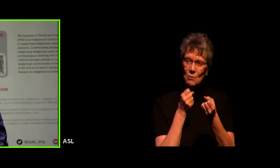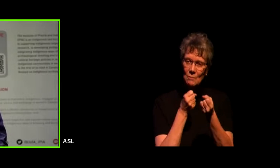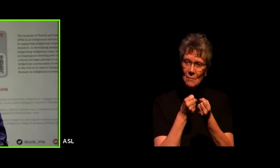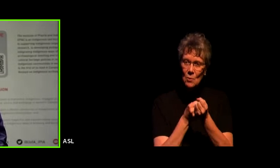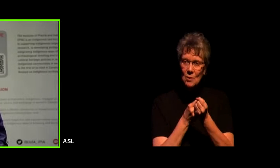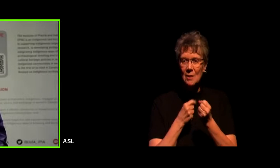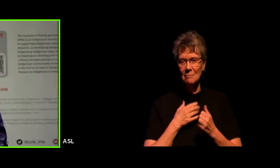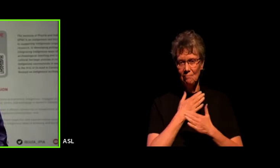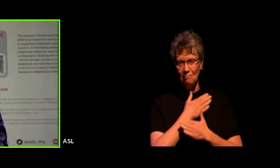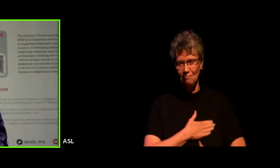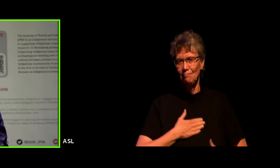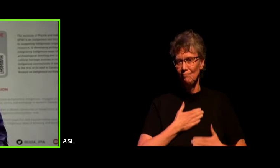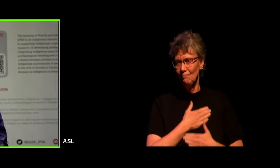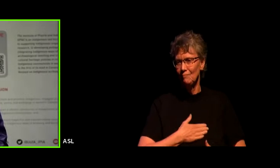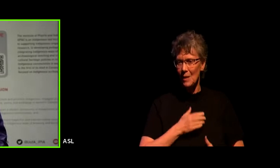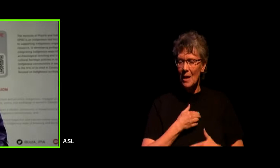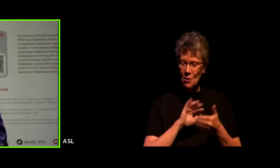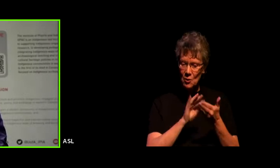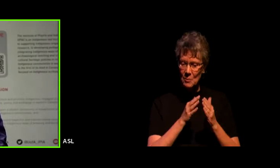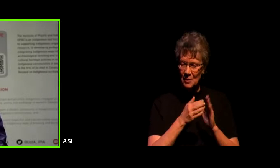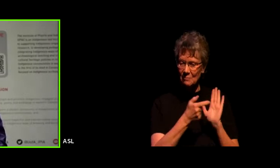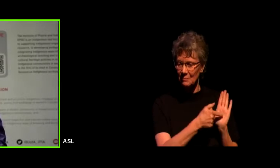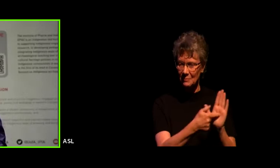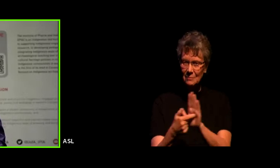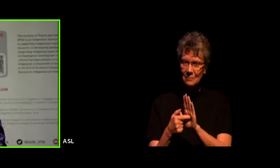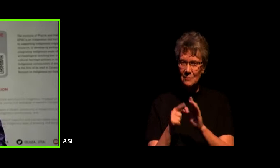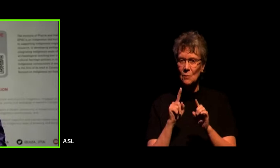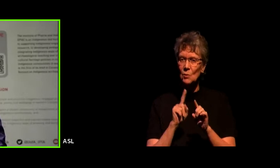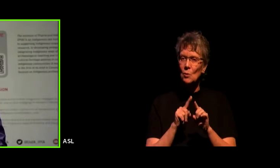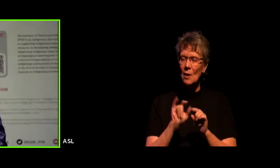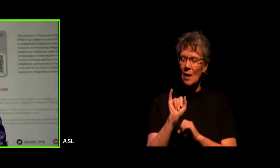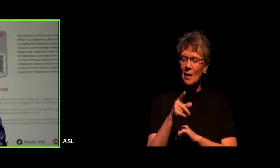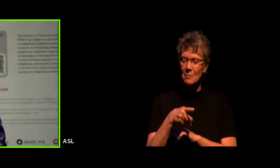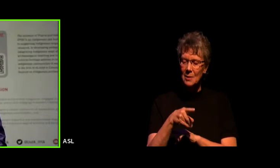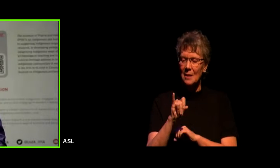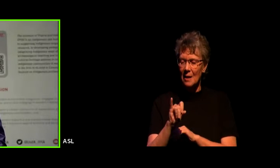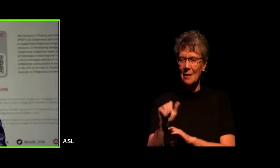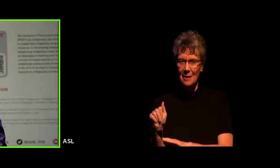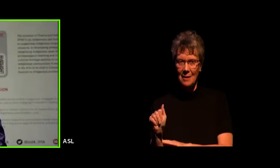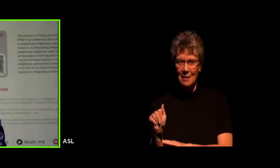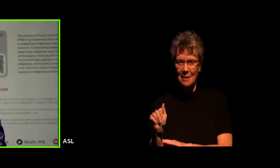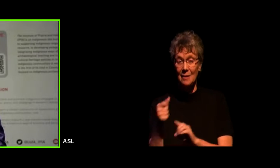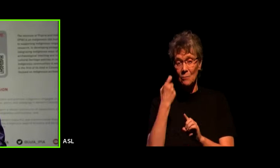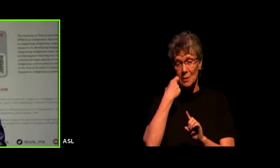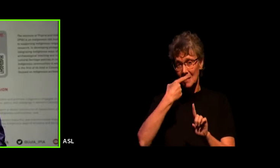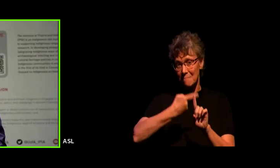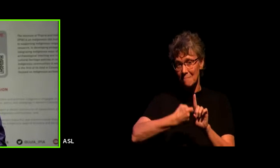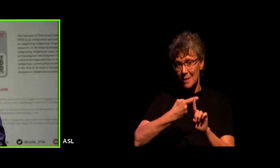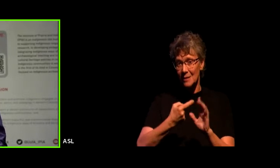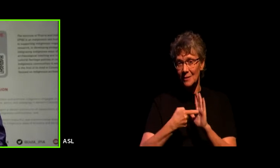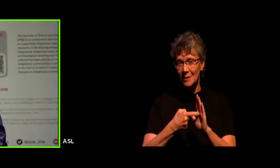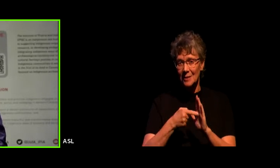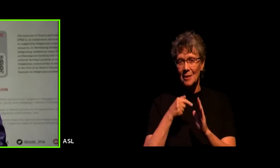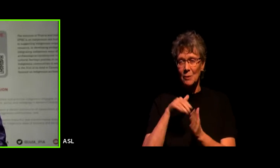appreciation that our community has shown towards the IPIA. In recent months, for example, we've received